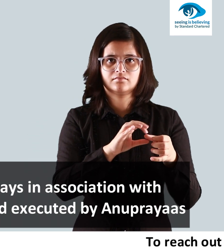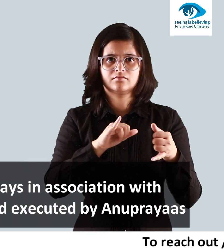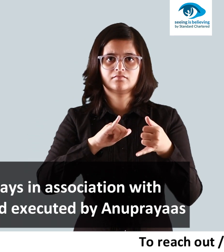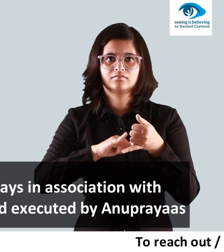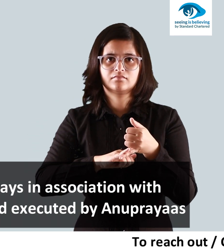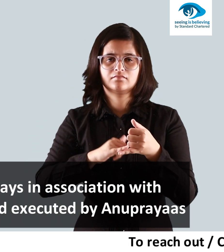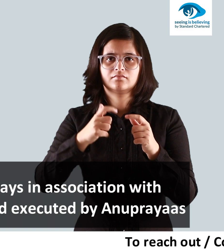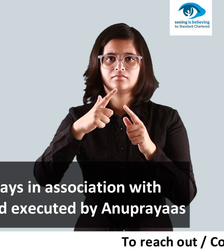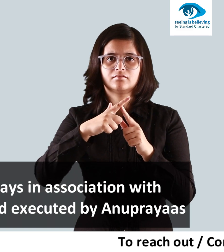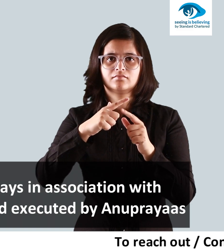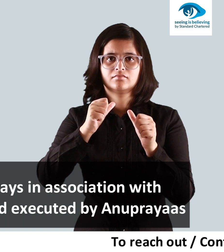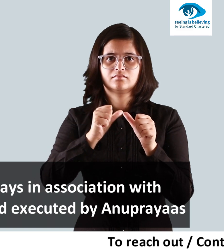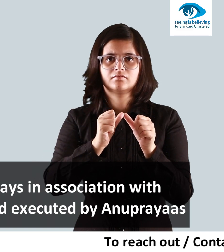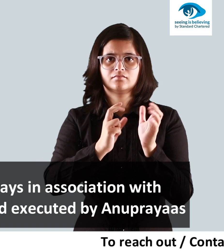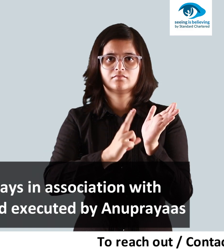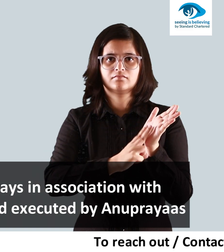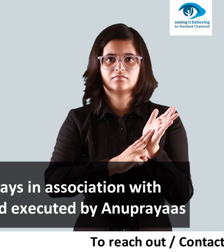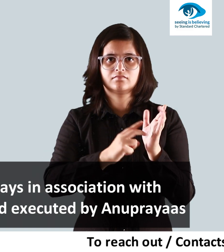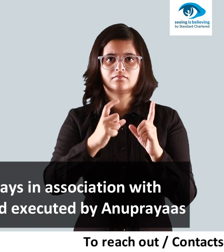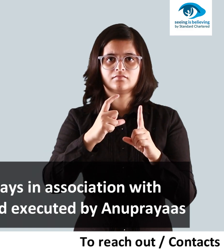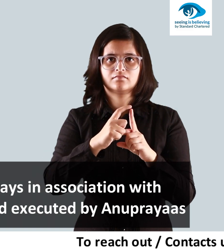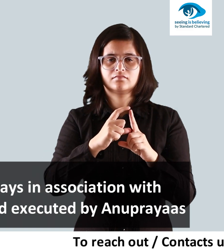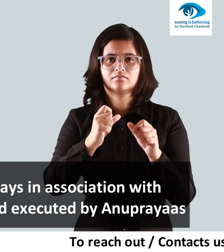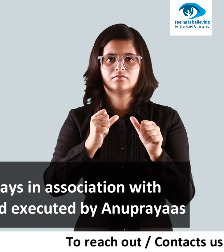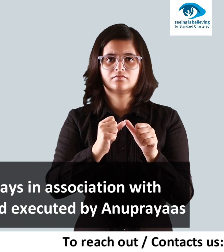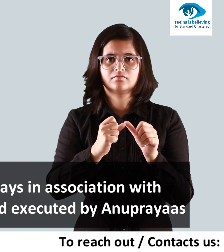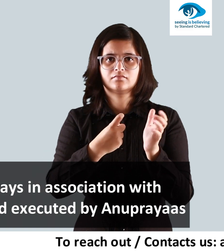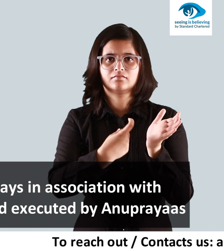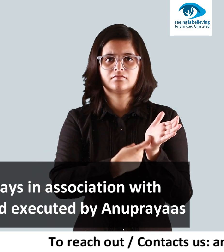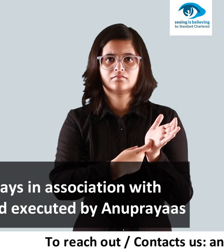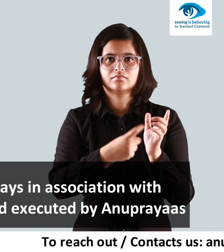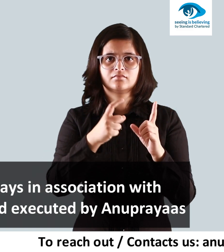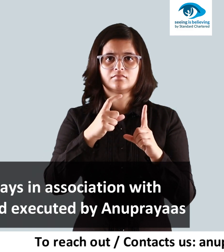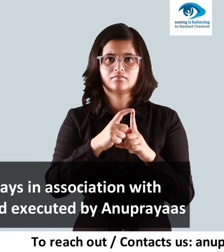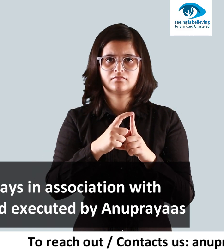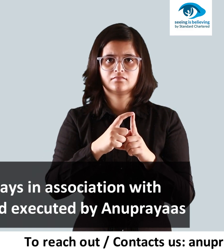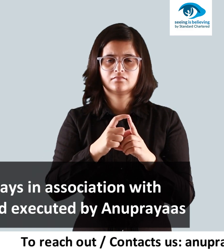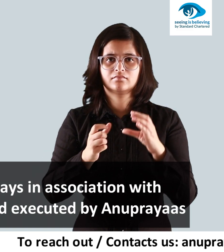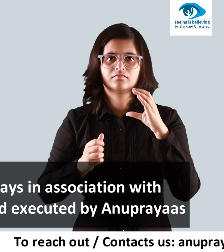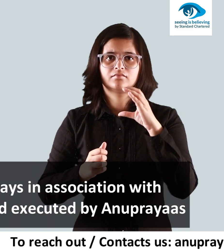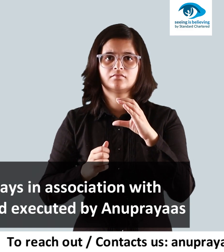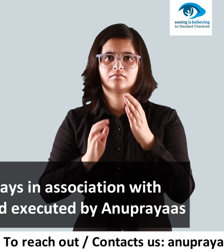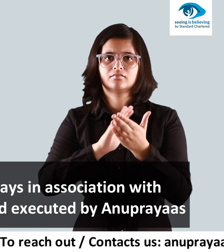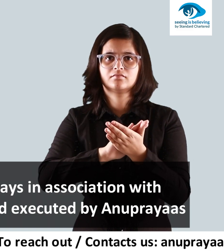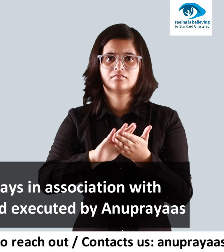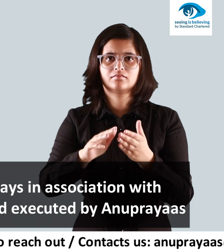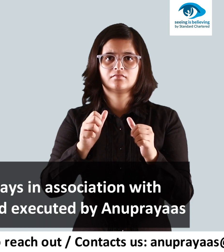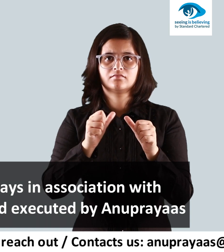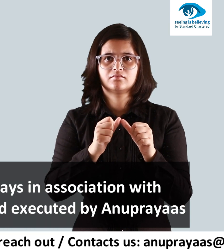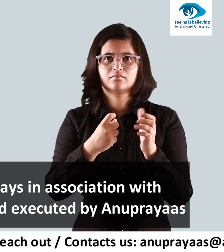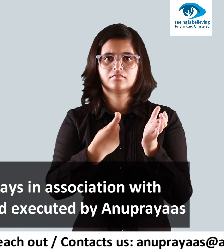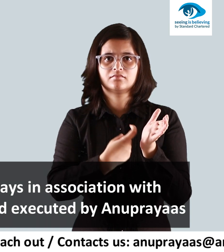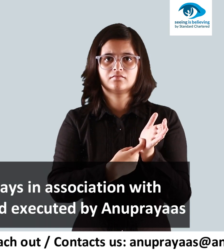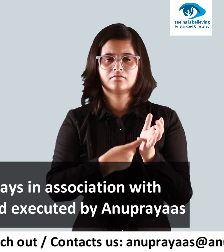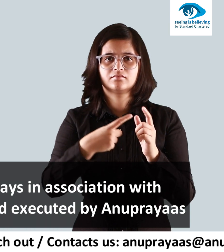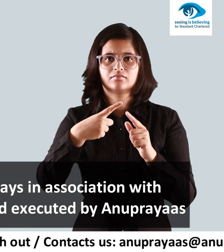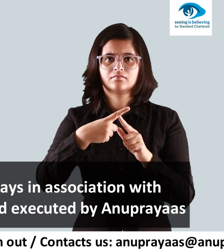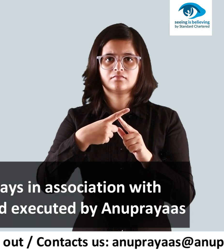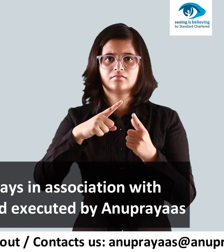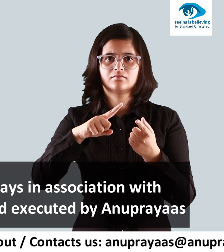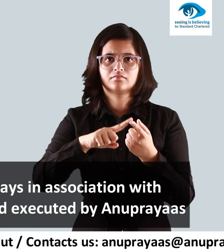and executed by Anupreyas. 1 3 4 2 4 5 7